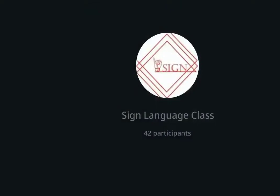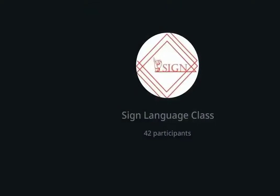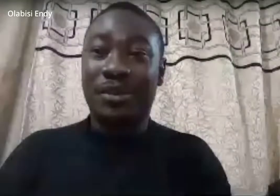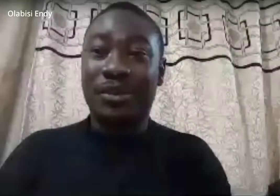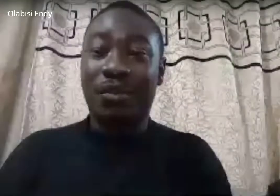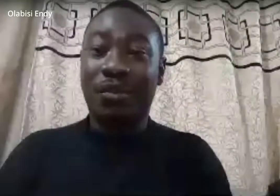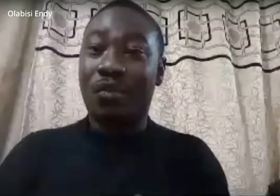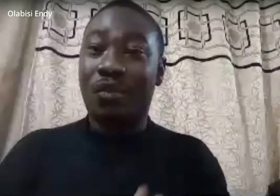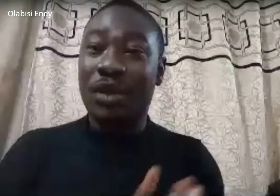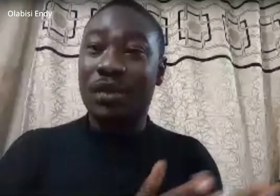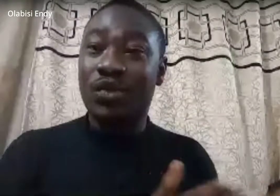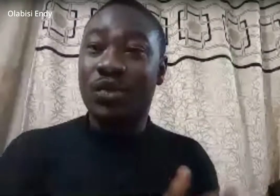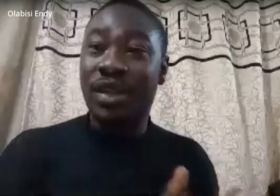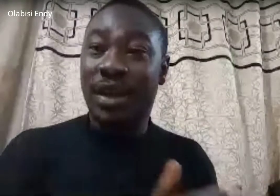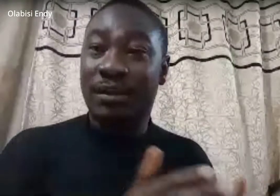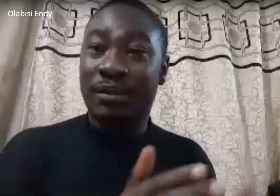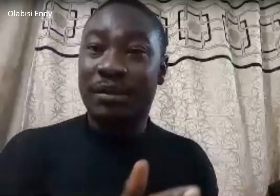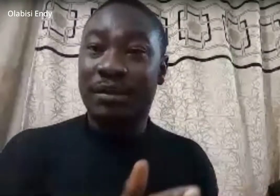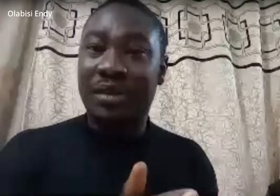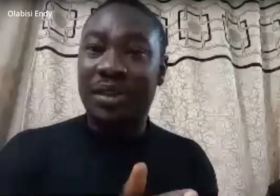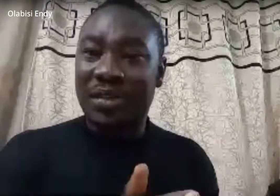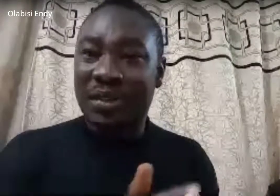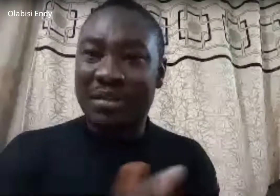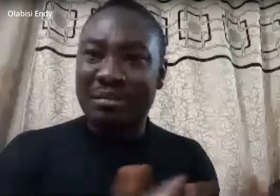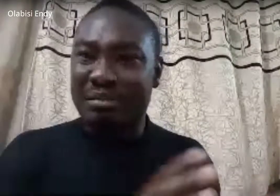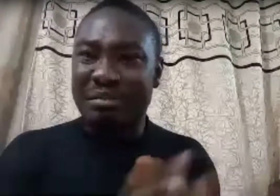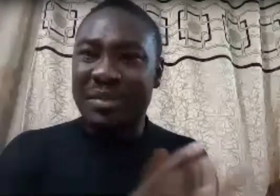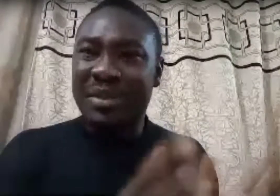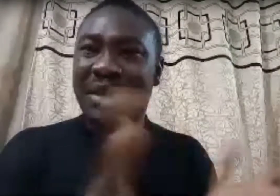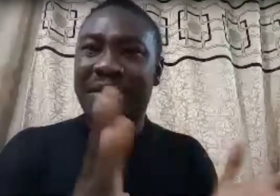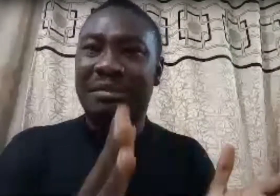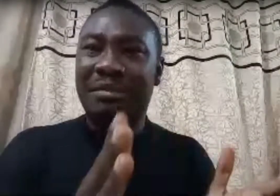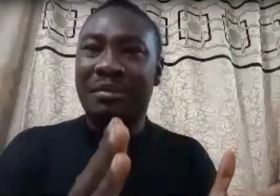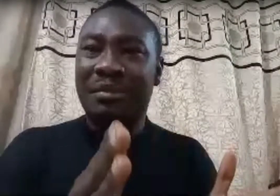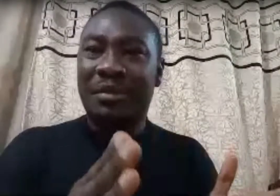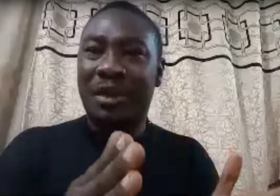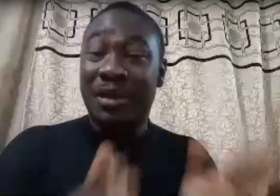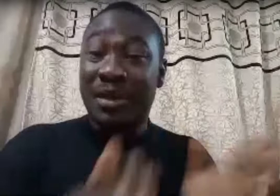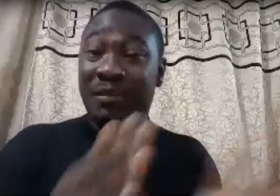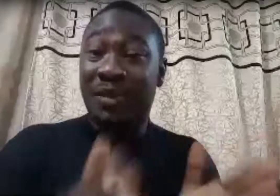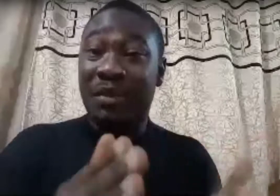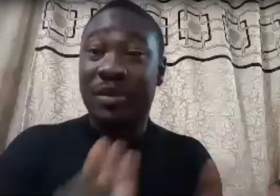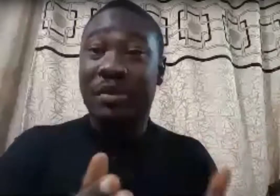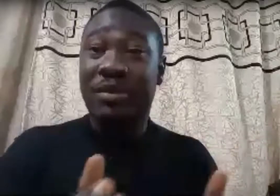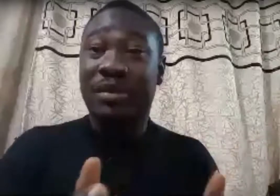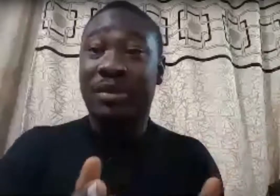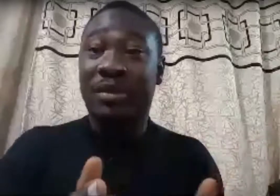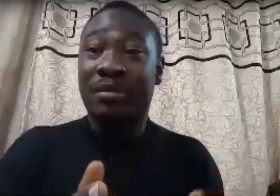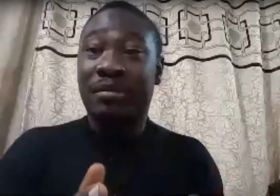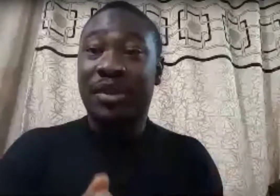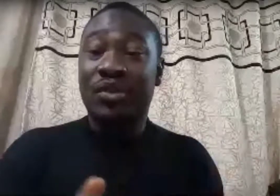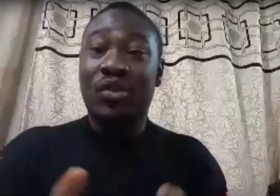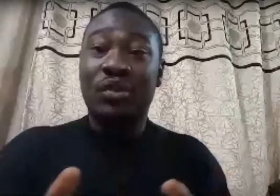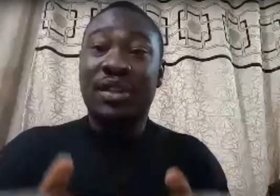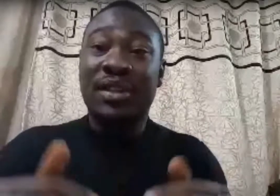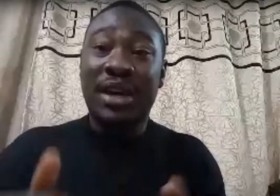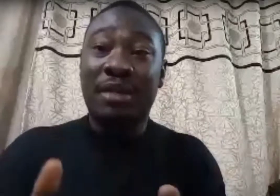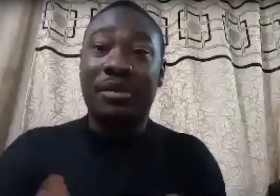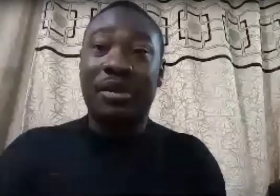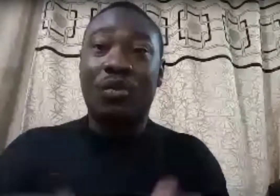is just 10. 10 figures. But you saw the time, the quality time we used to